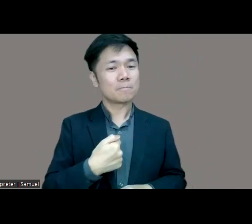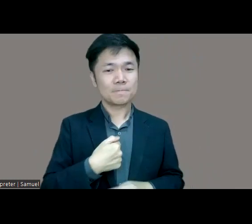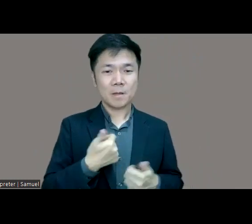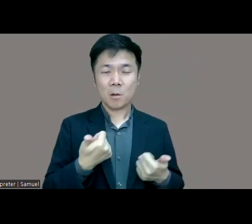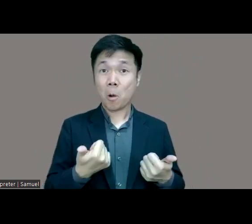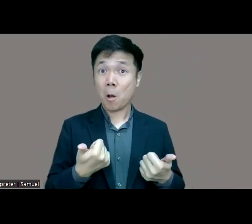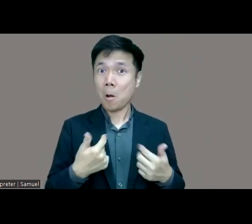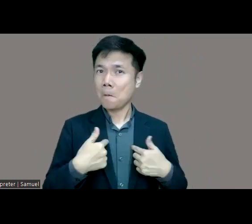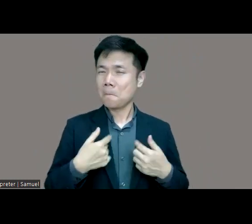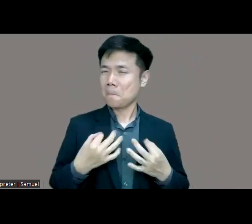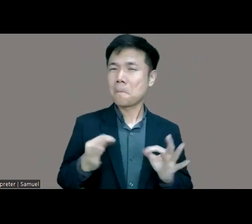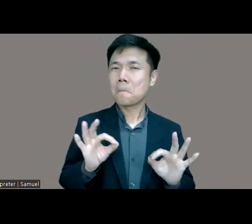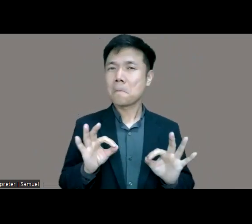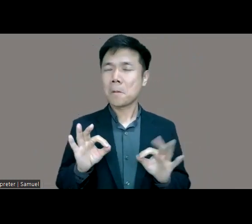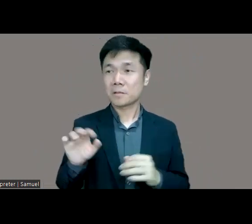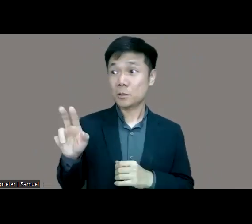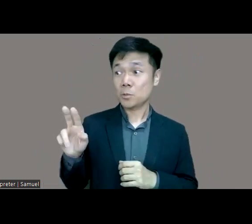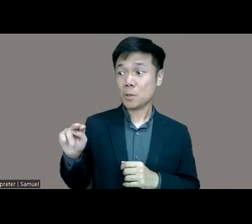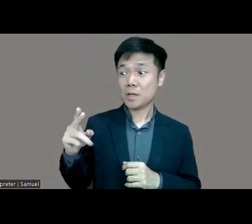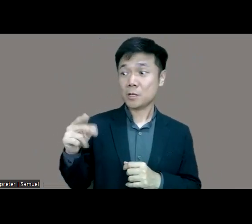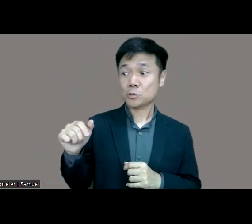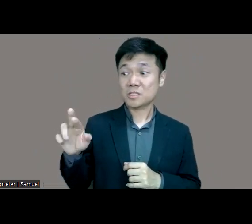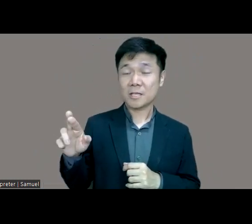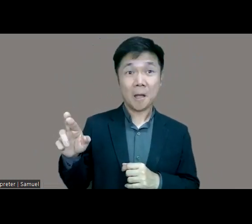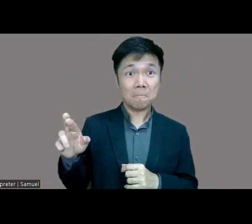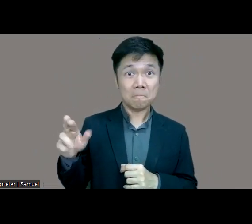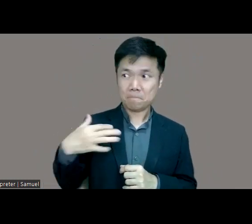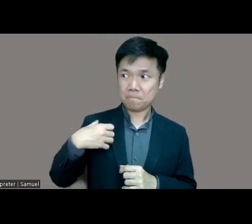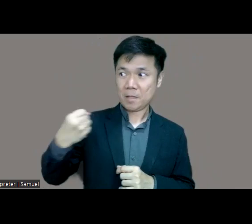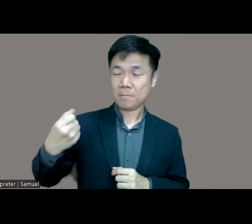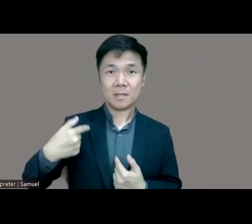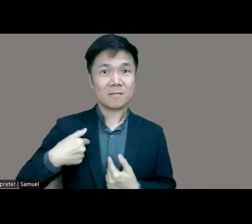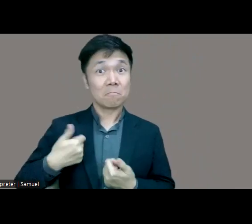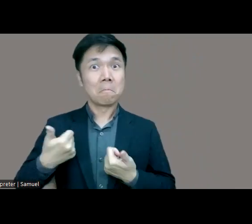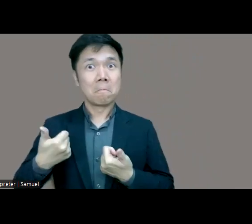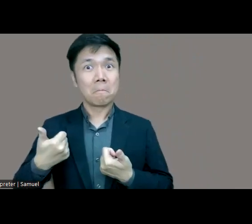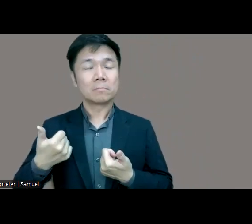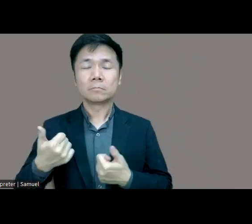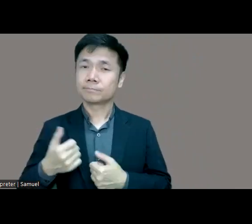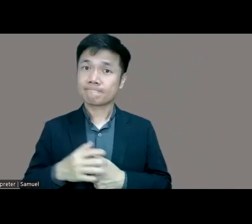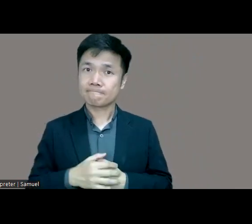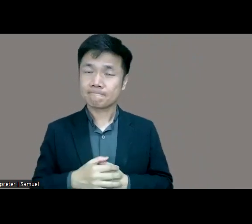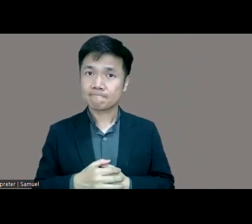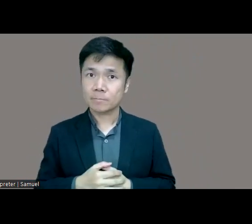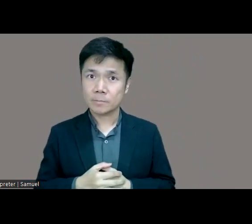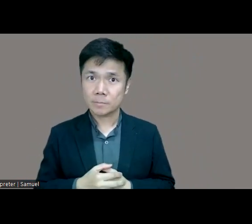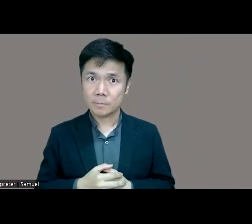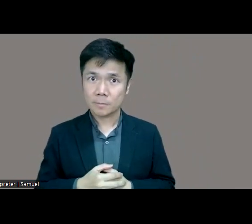pending. UNHCR, without considering another, you know, listening